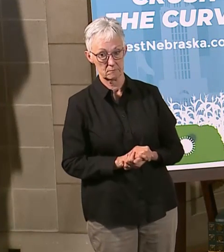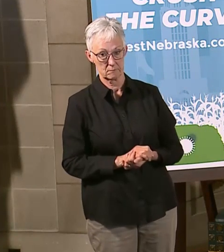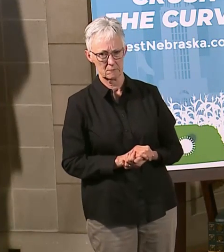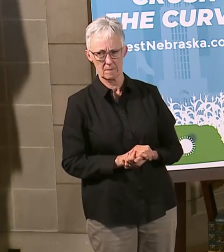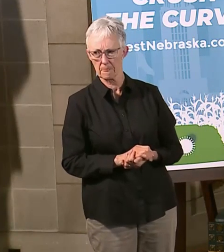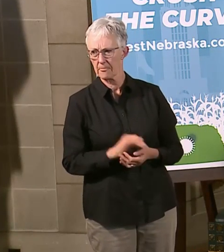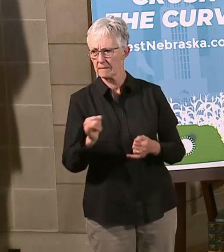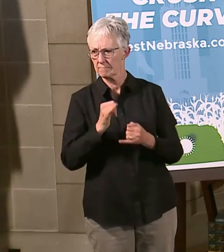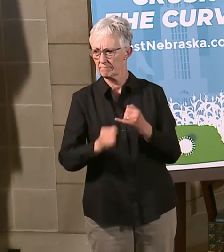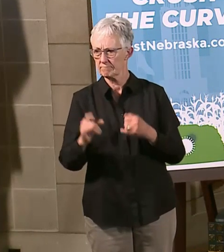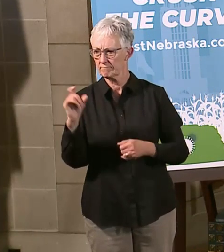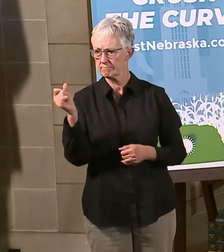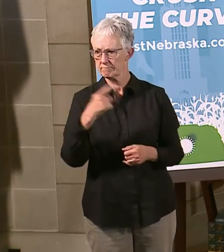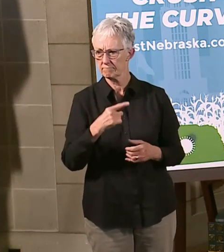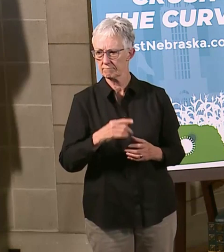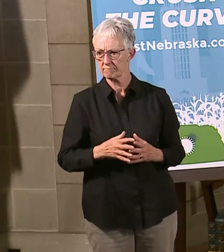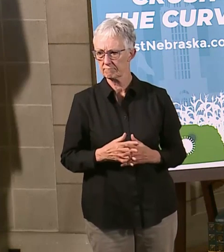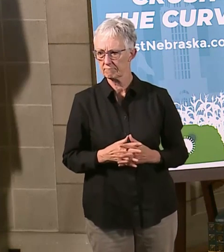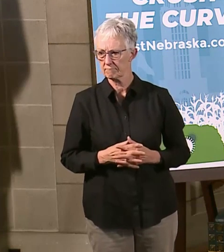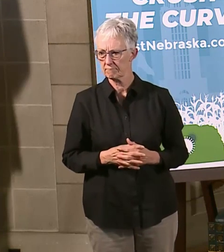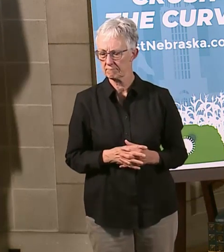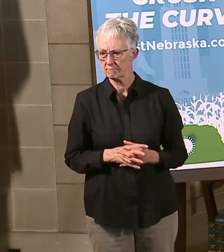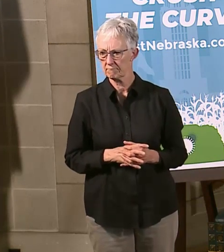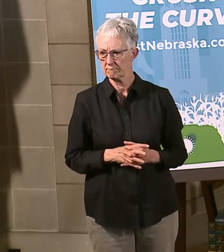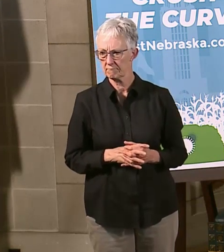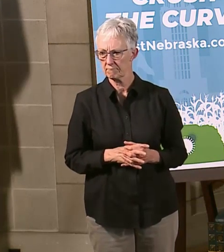Last question. Yeah, Lee.